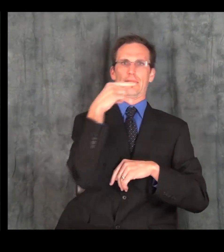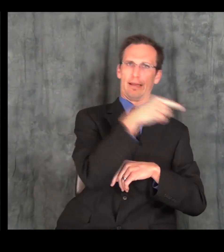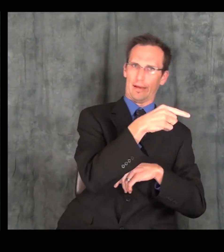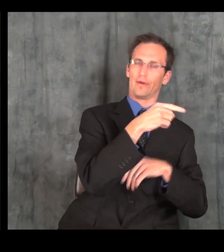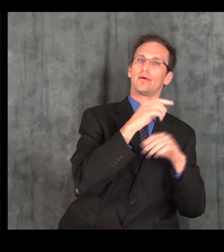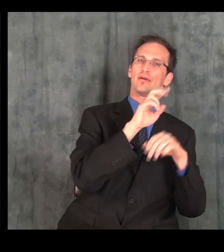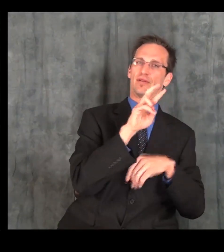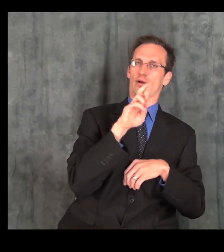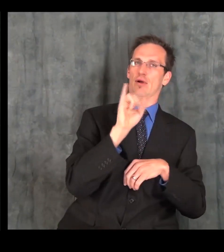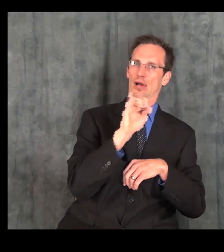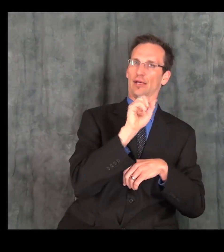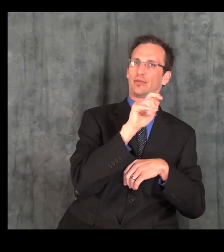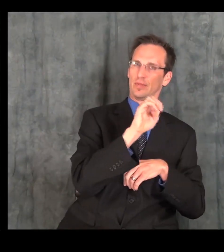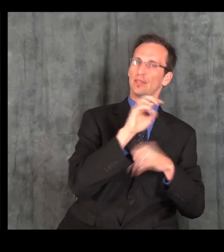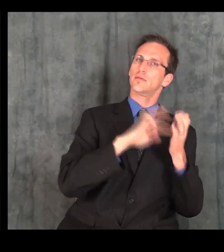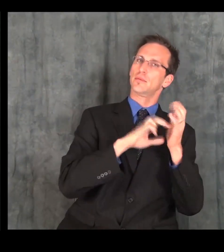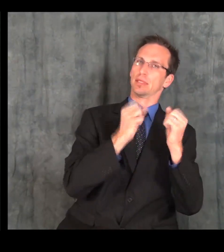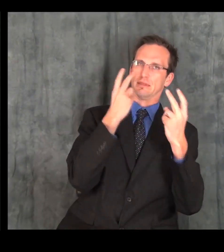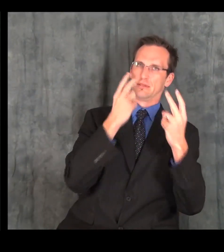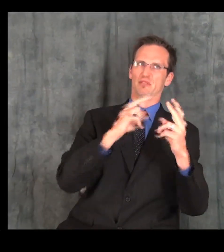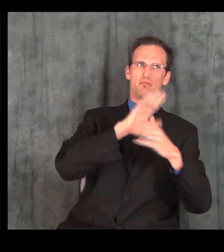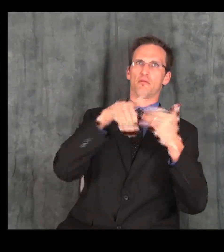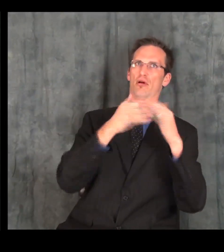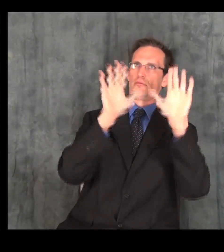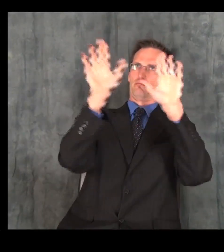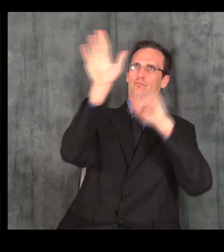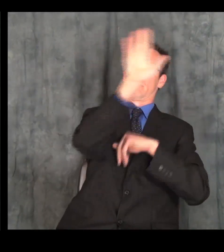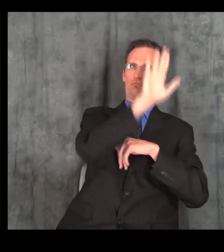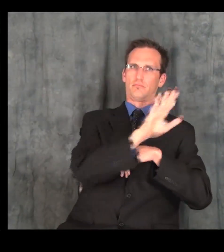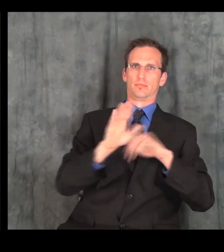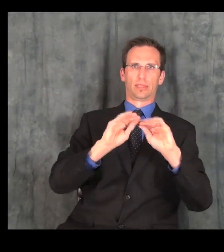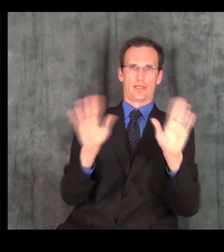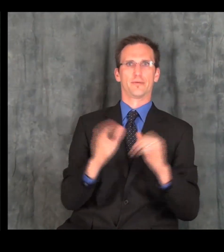and would be able to see everything that she needed to see.